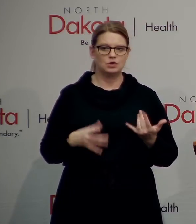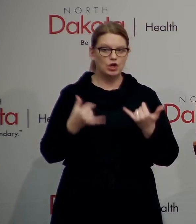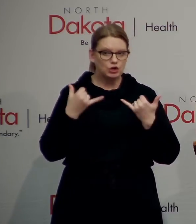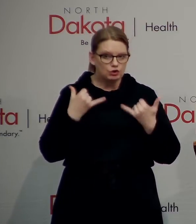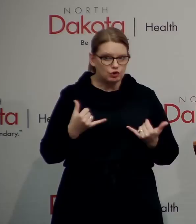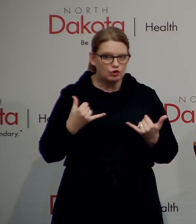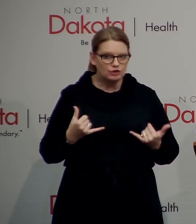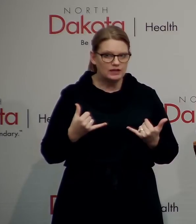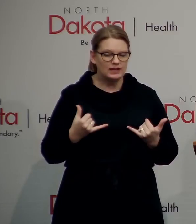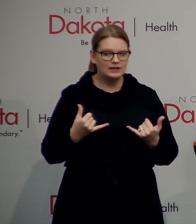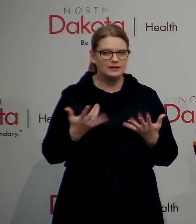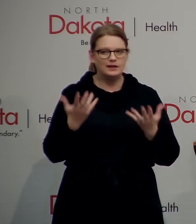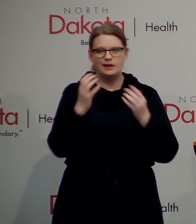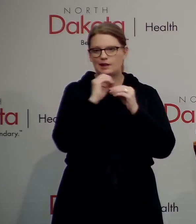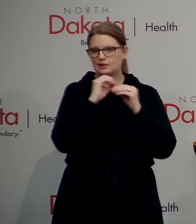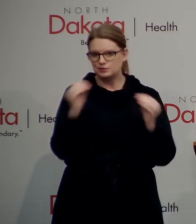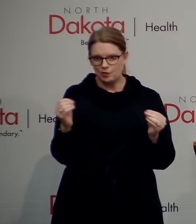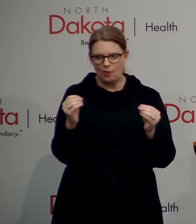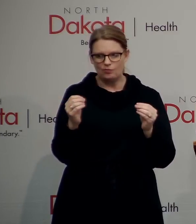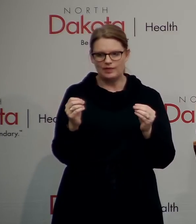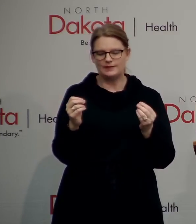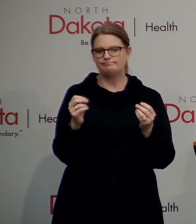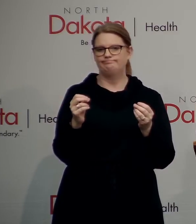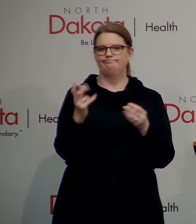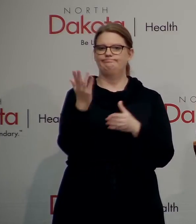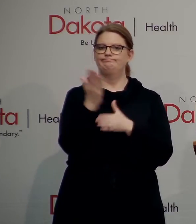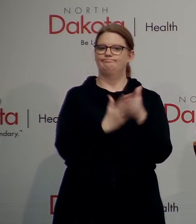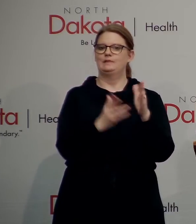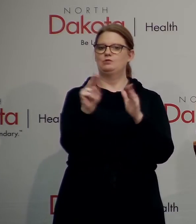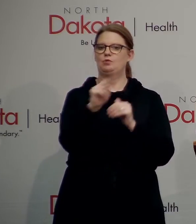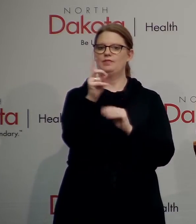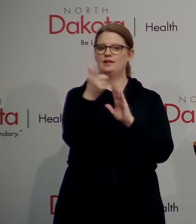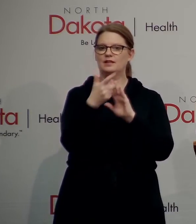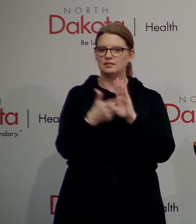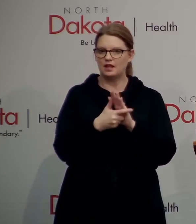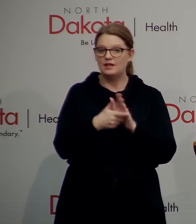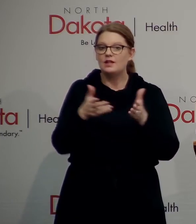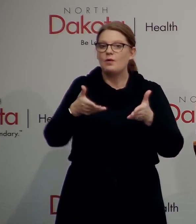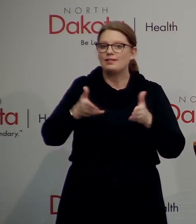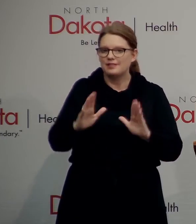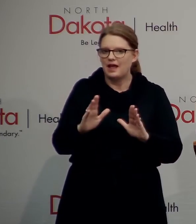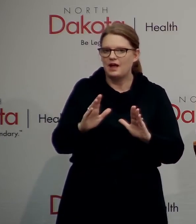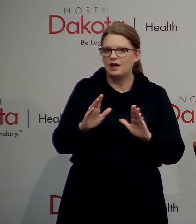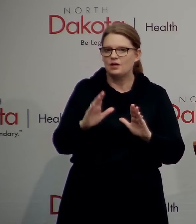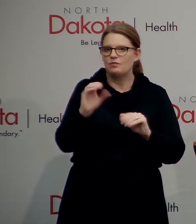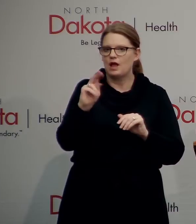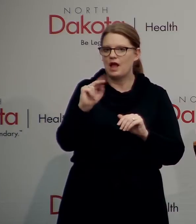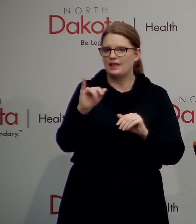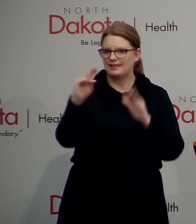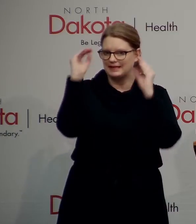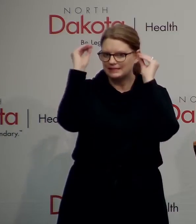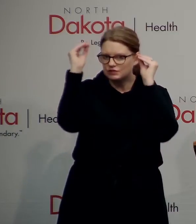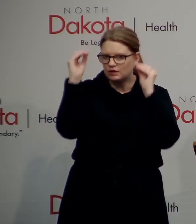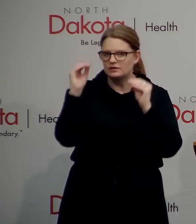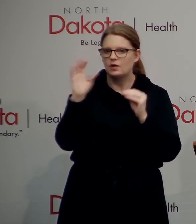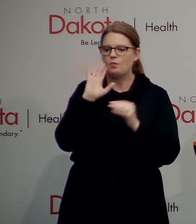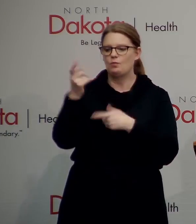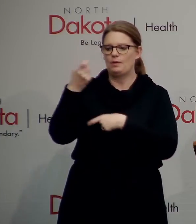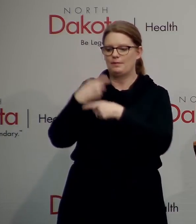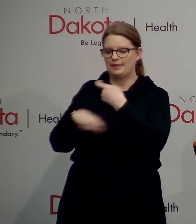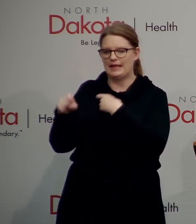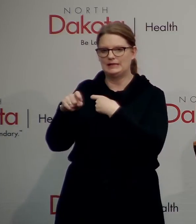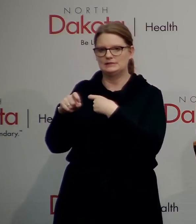is no authority in North Dakota law that will allow online or virtual instruction to replace traditional